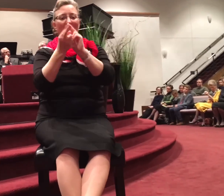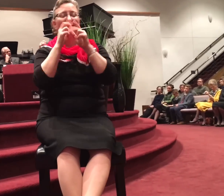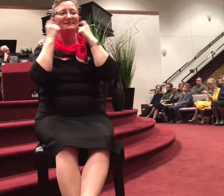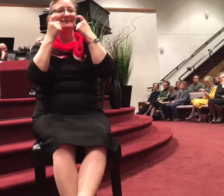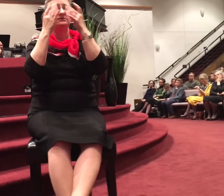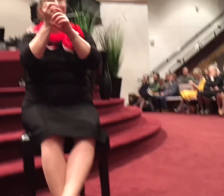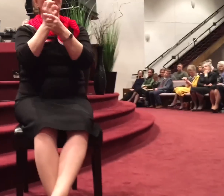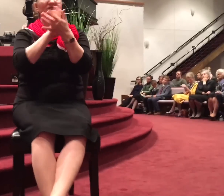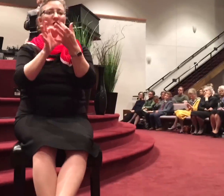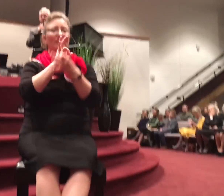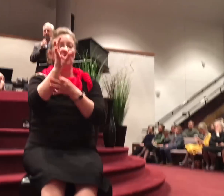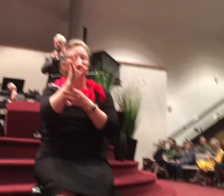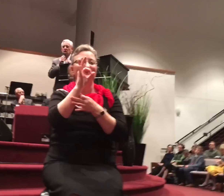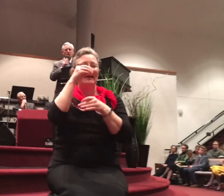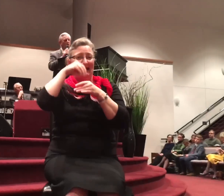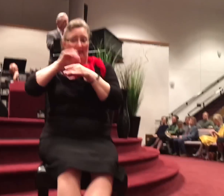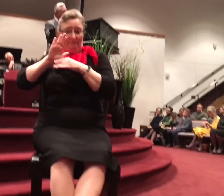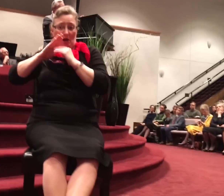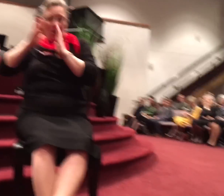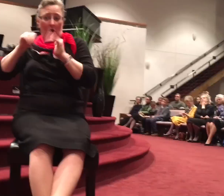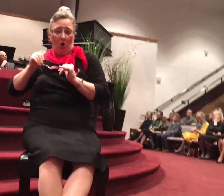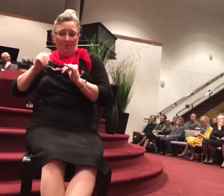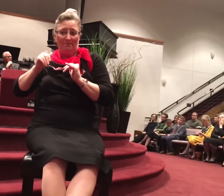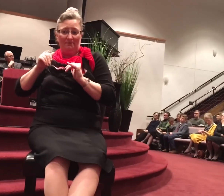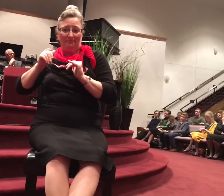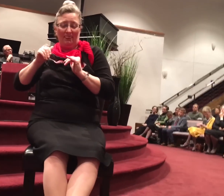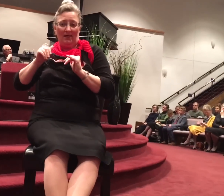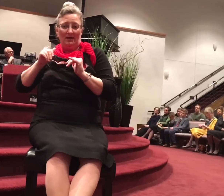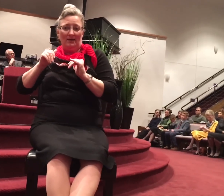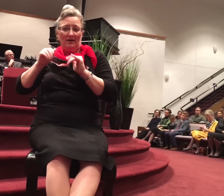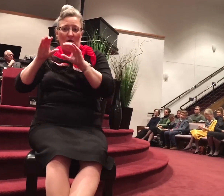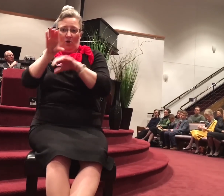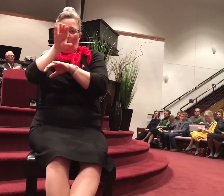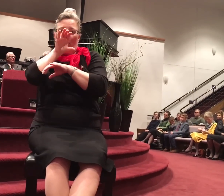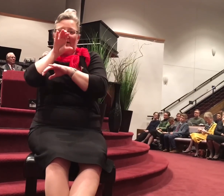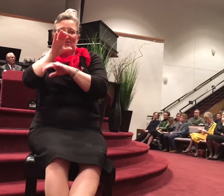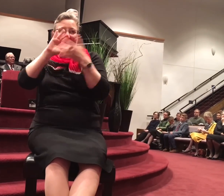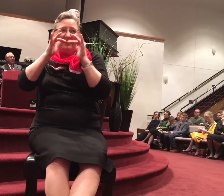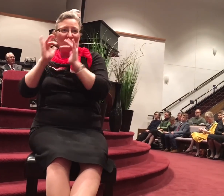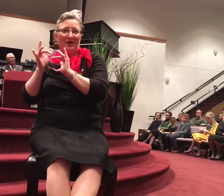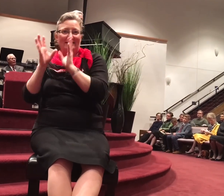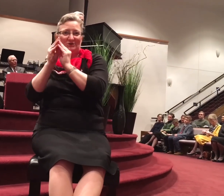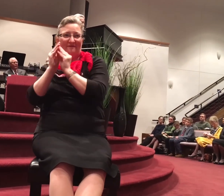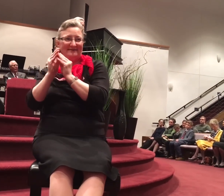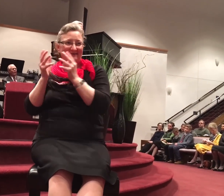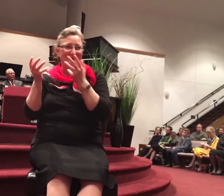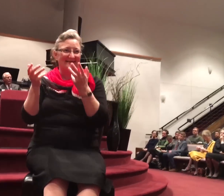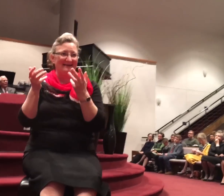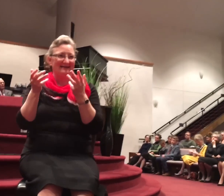Holy Ghost in the privacy of their home while they're watching a service on the internet.